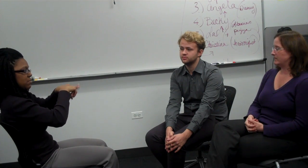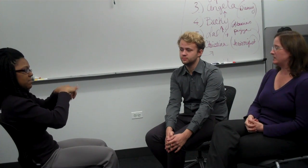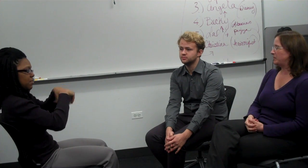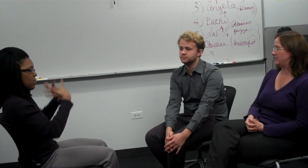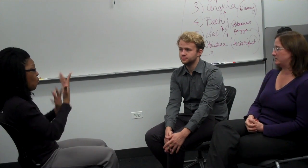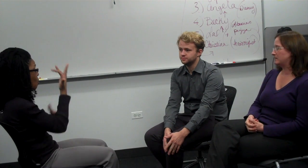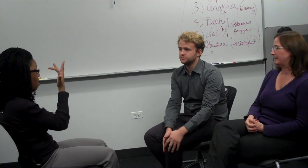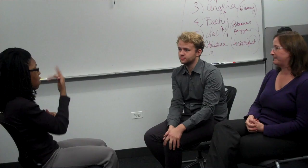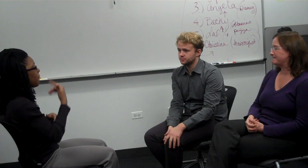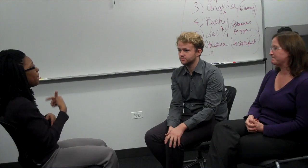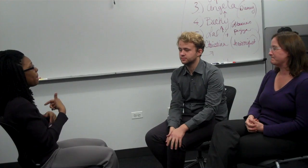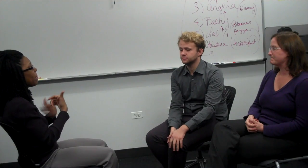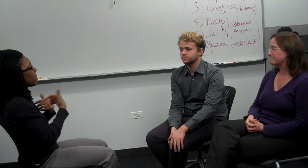It depends.